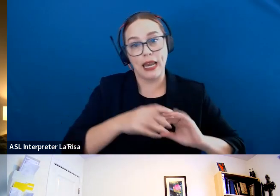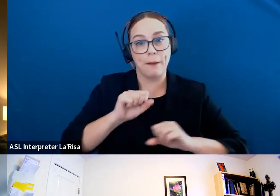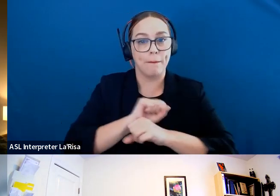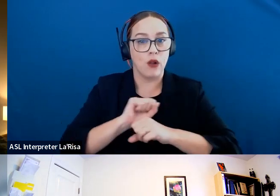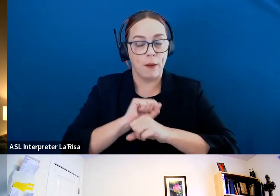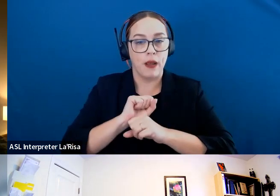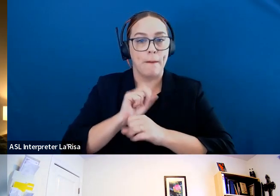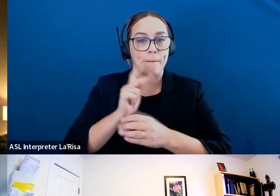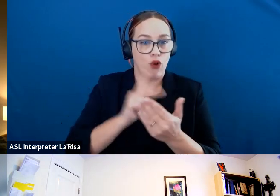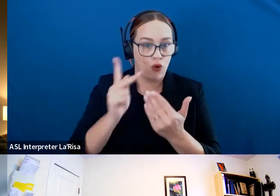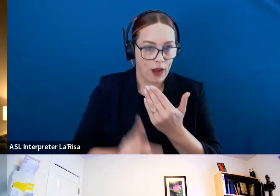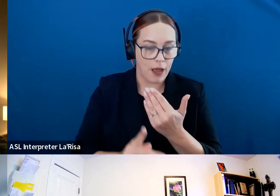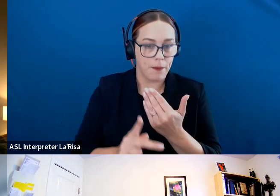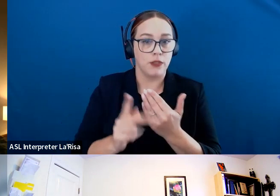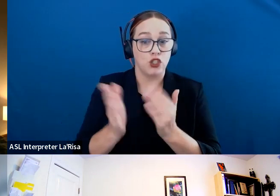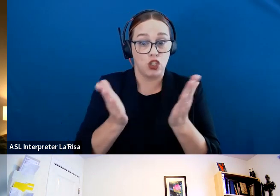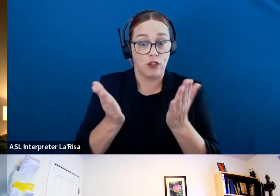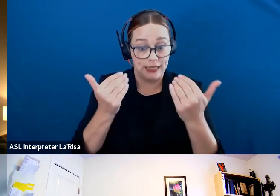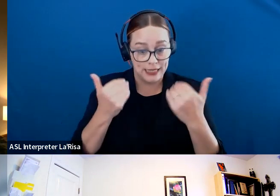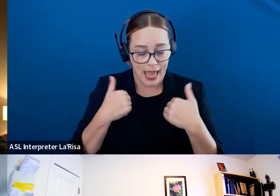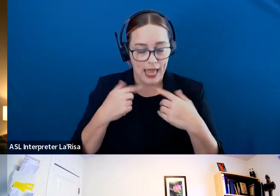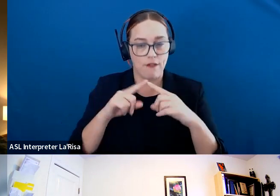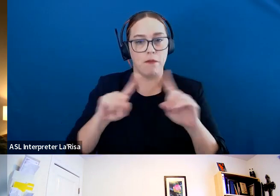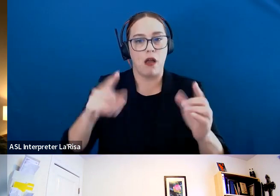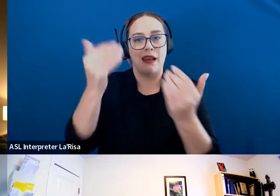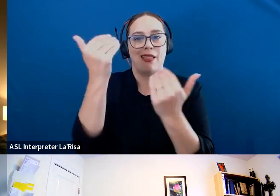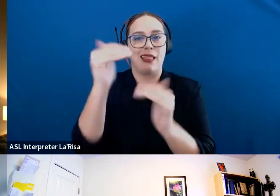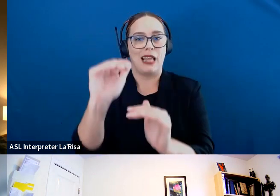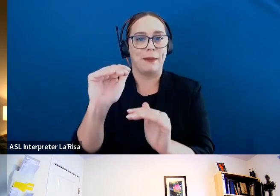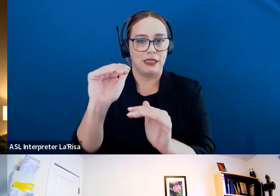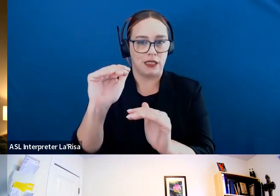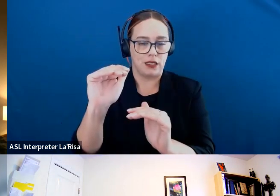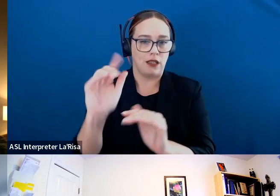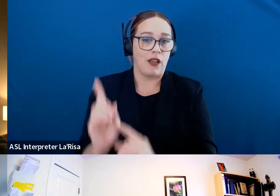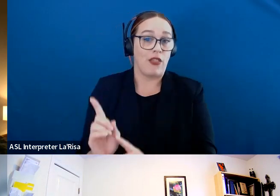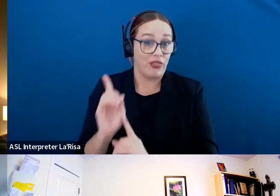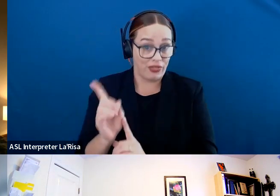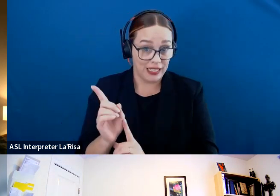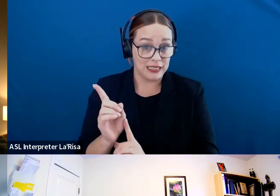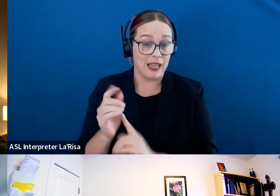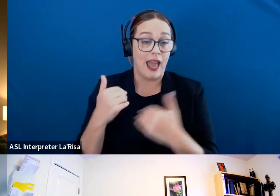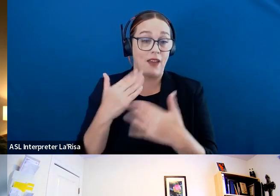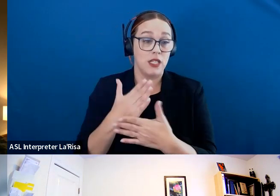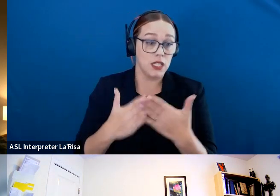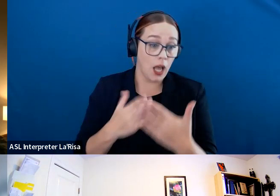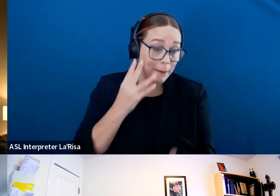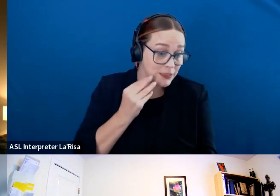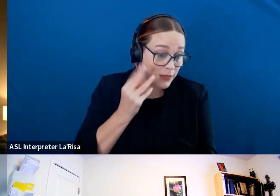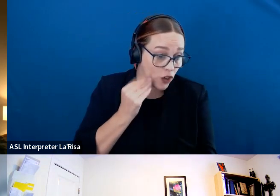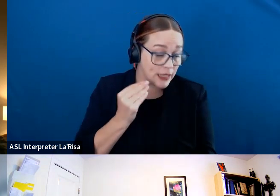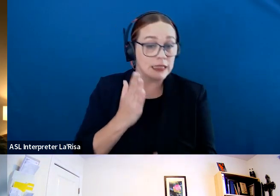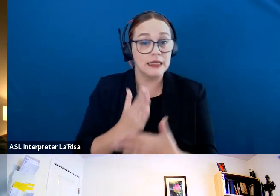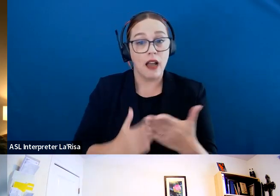services exist, but they're limited. So this CIL has some experience and knowledge about employment